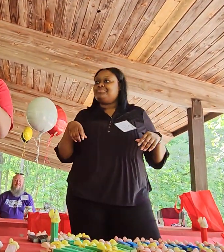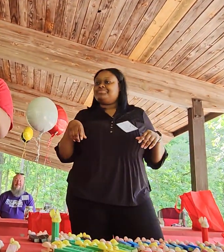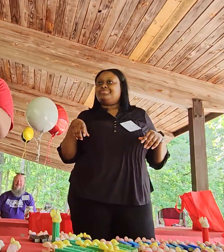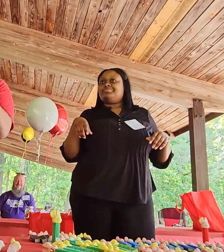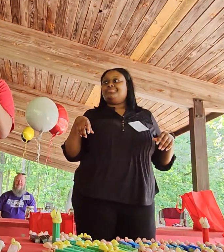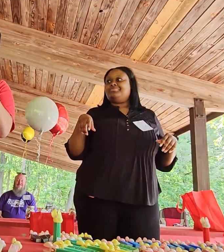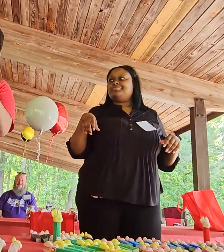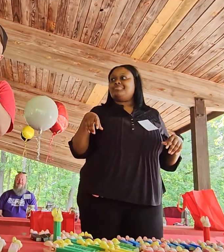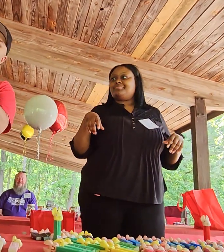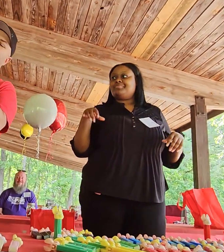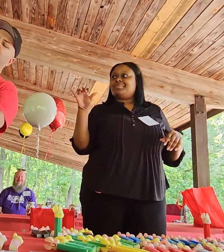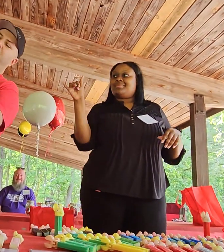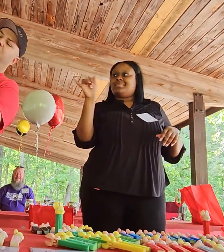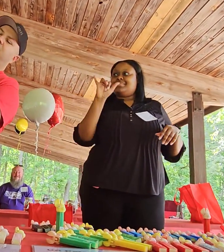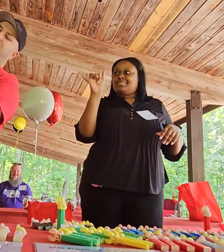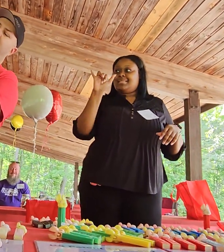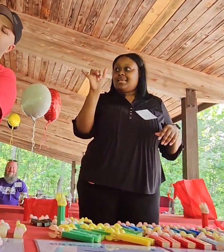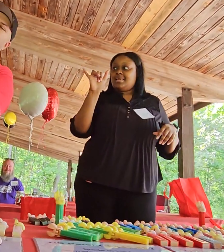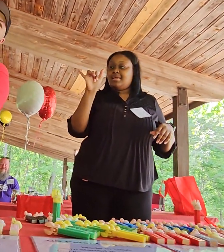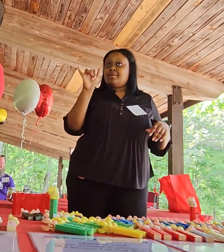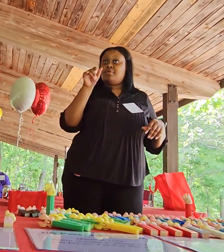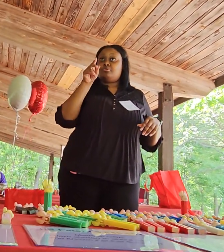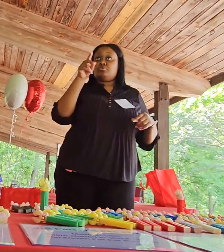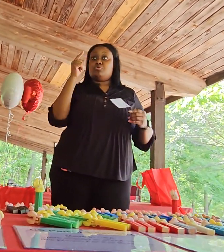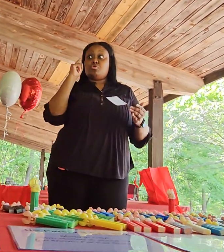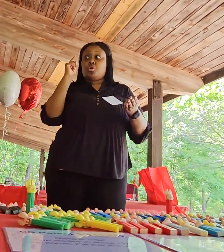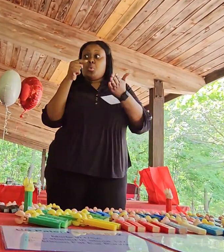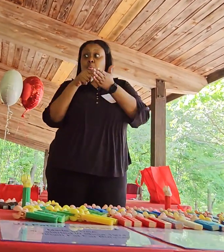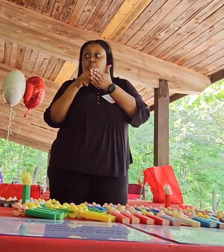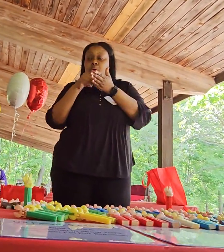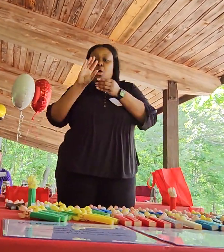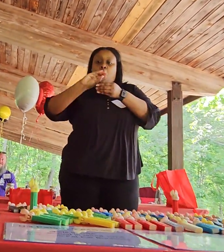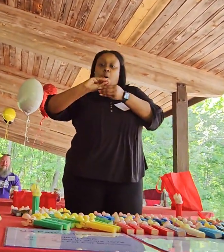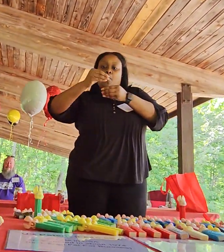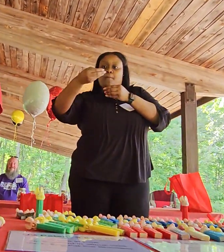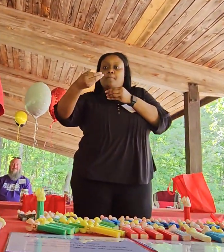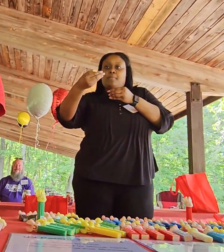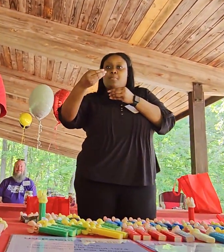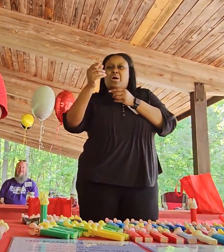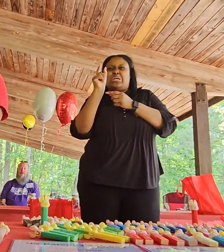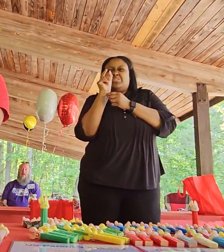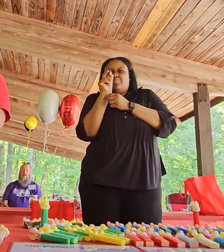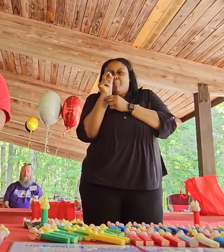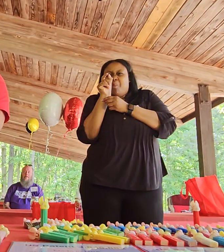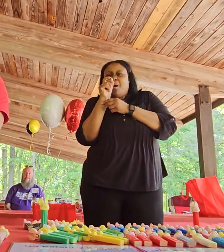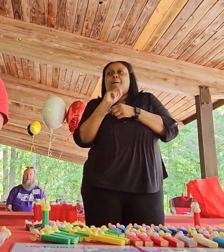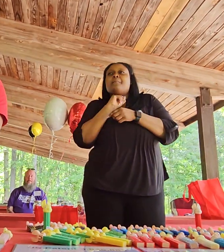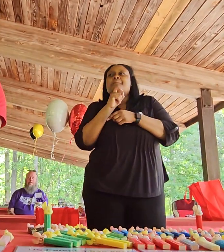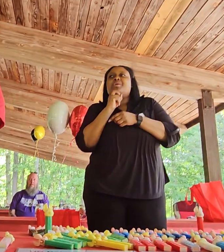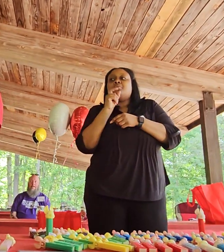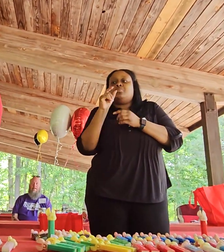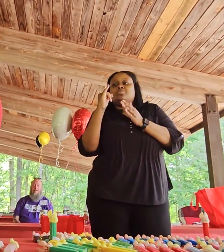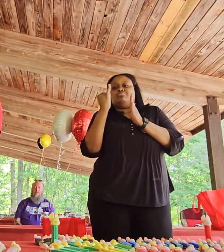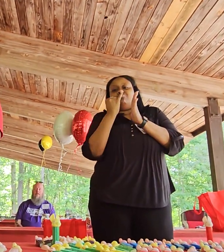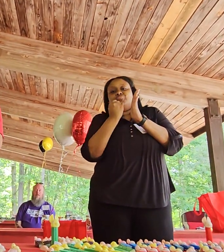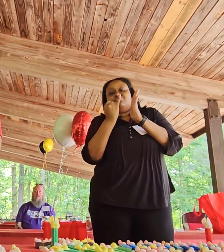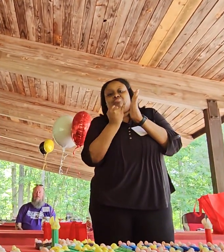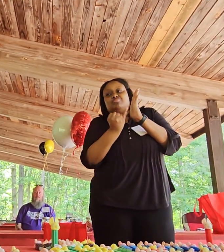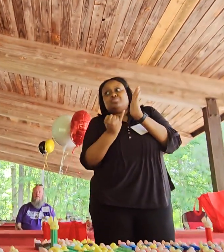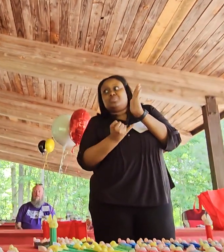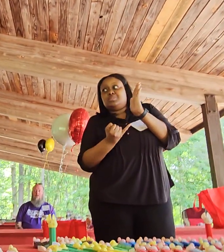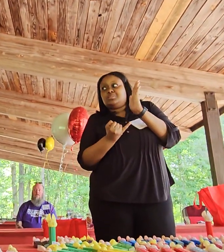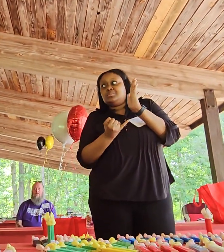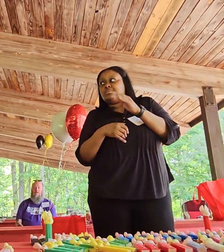And you can see if you look inside that it's a teeny little metal spring. Dave, do you have a metal spring, a head spring you can bring